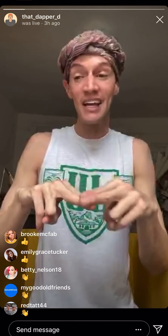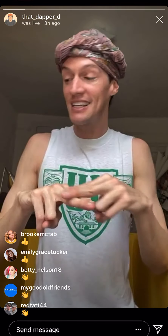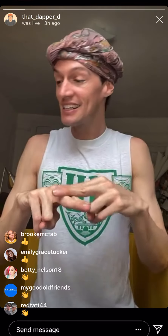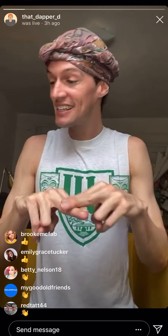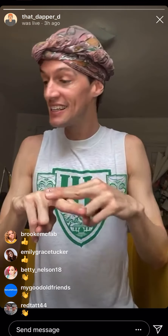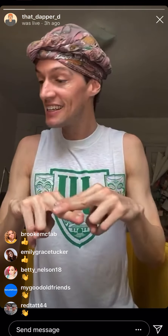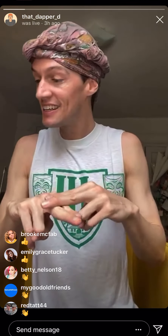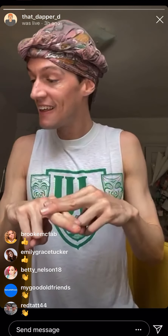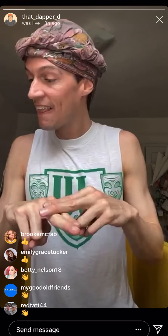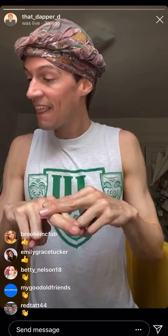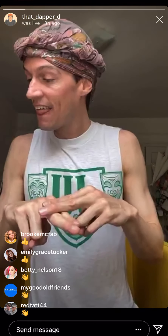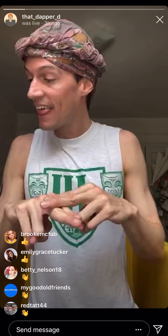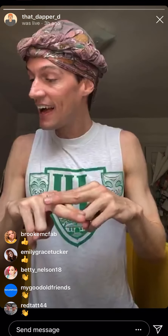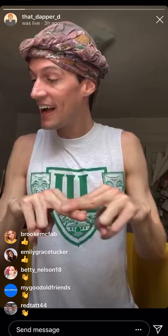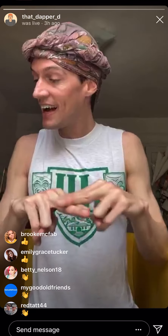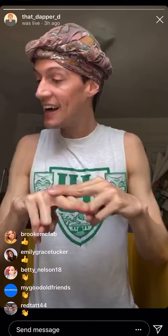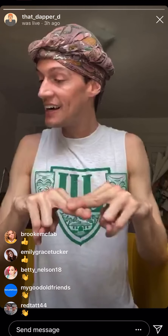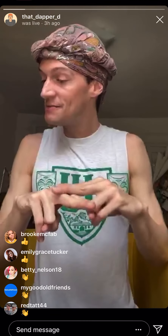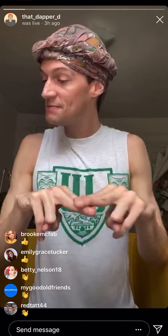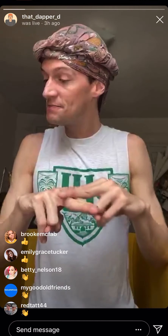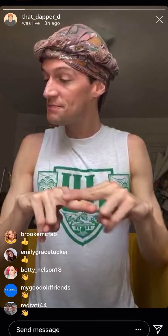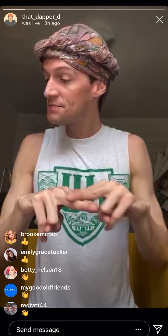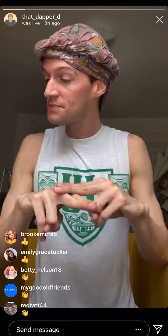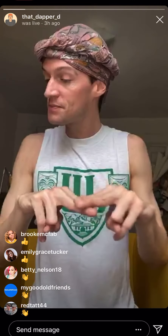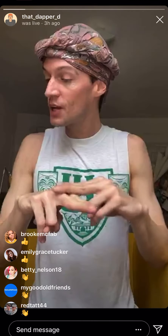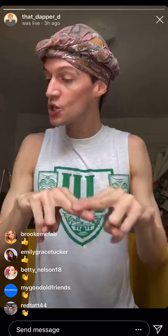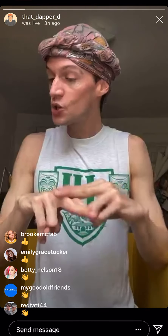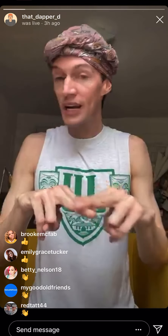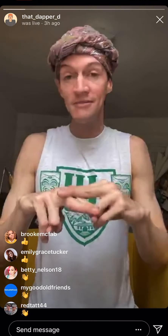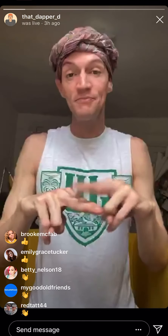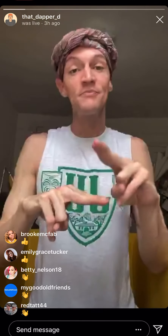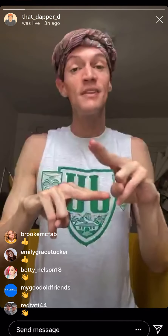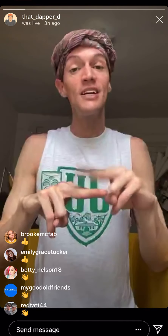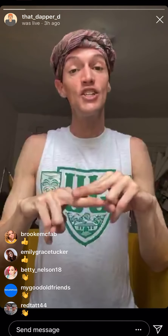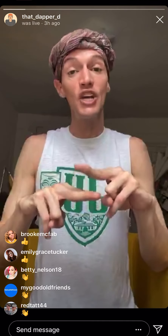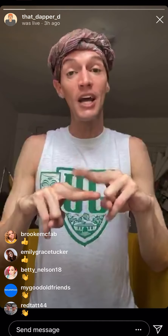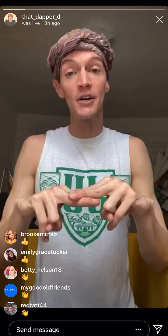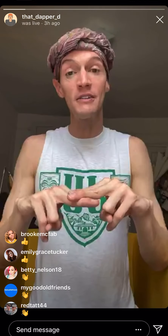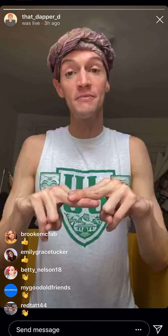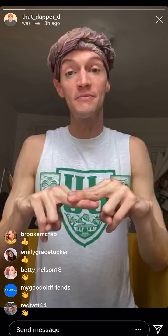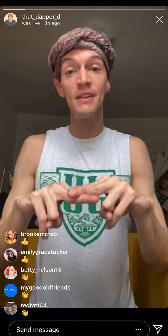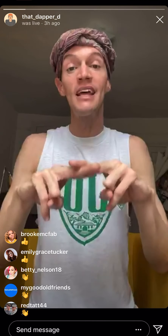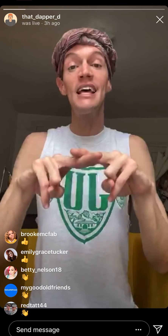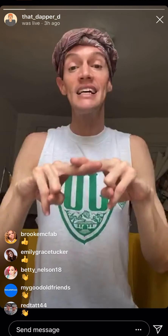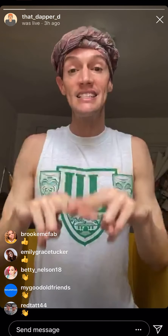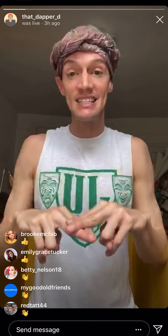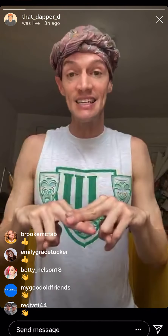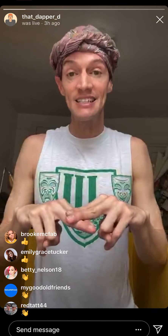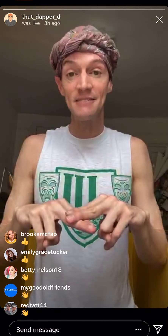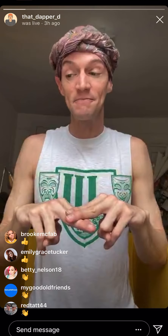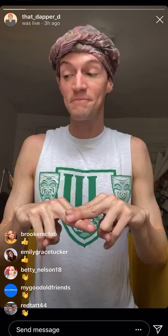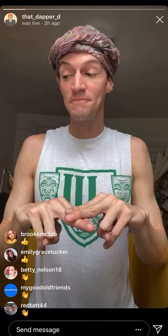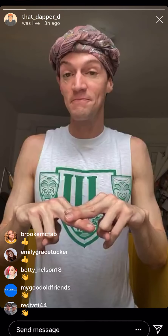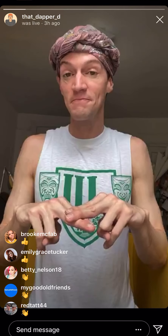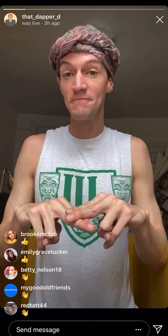uh train chair sit yeah